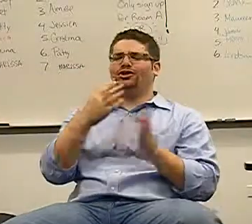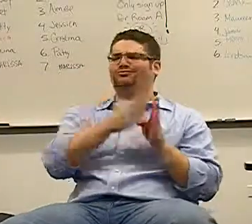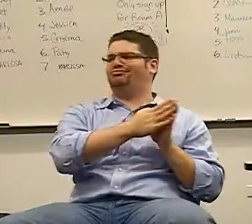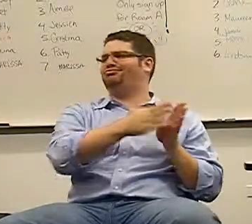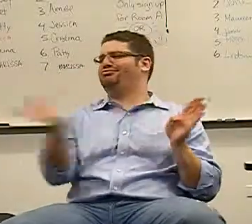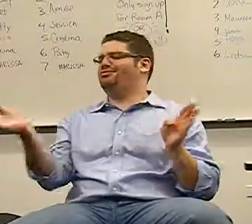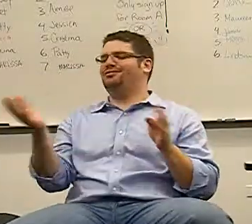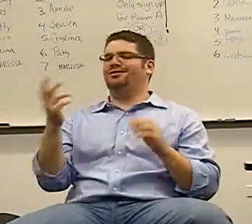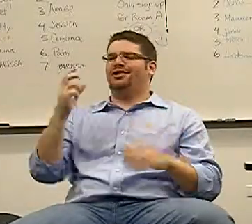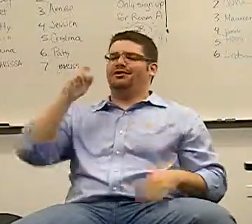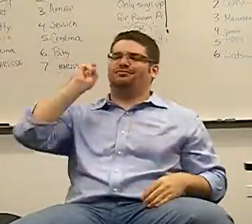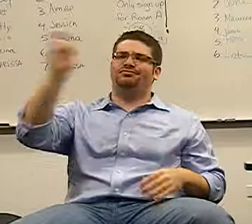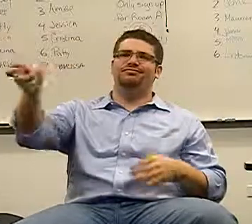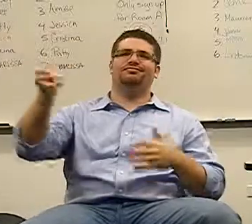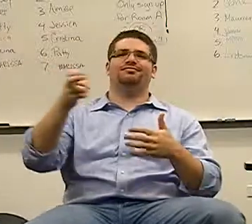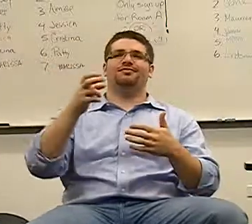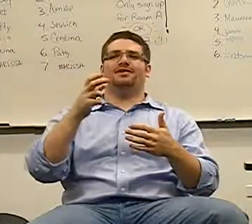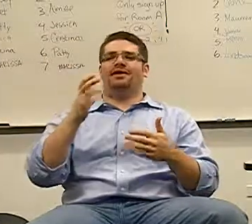But yes, it was a wonderful experience.